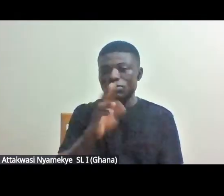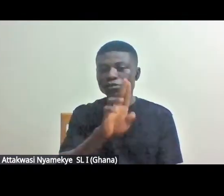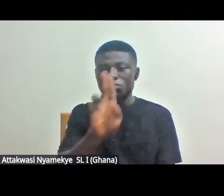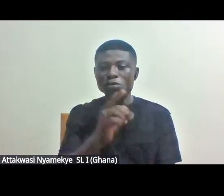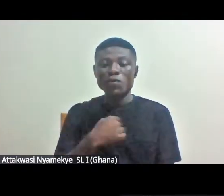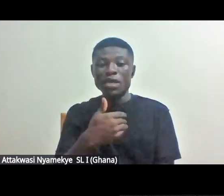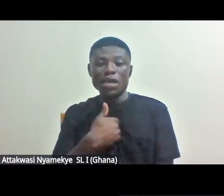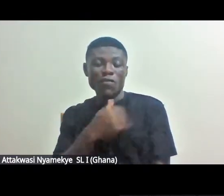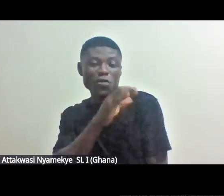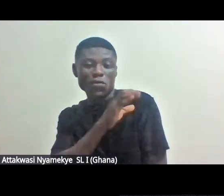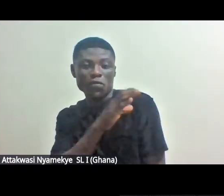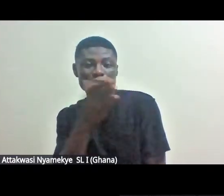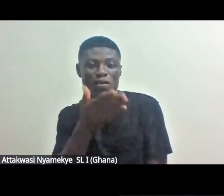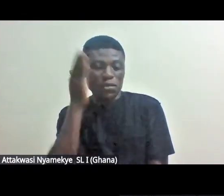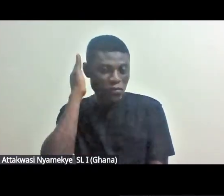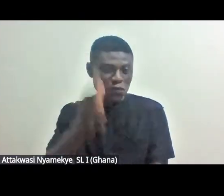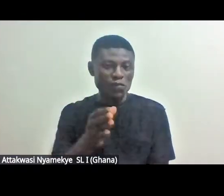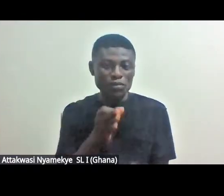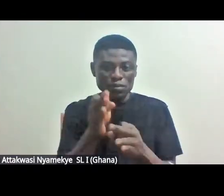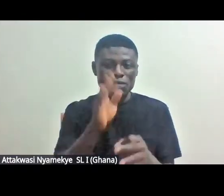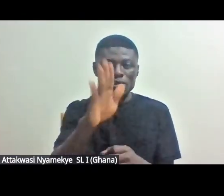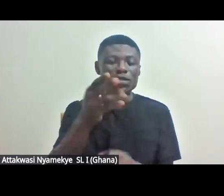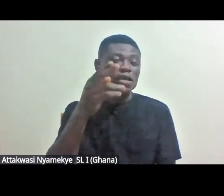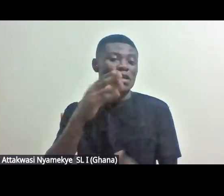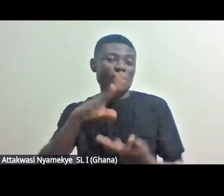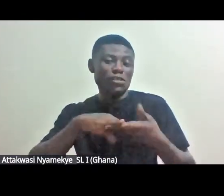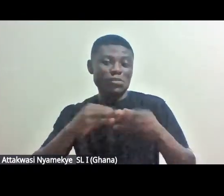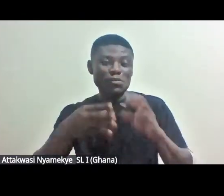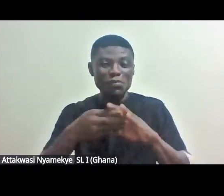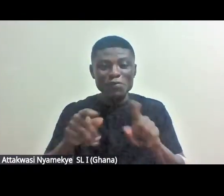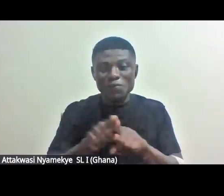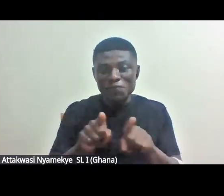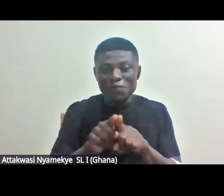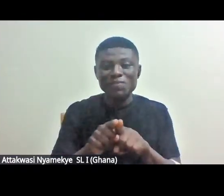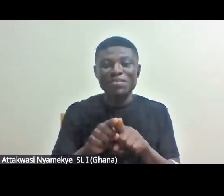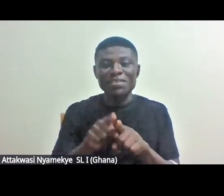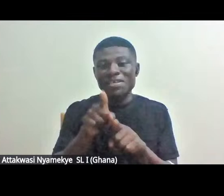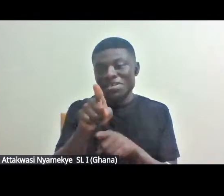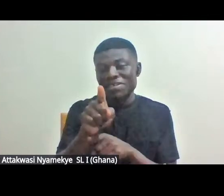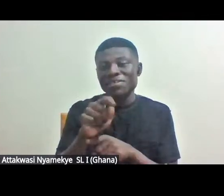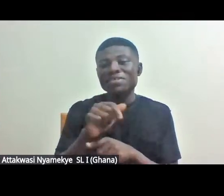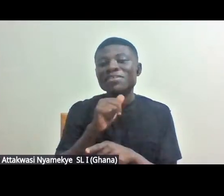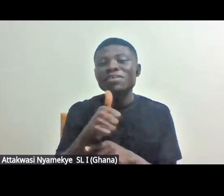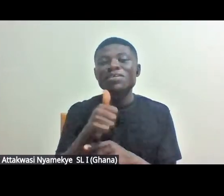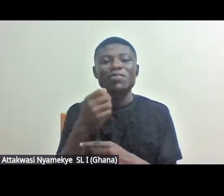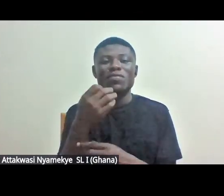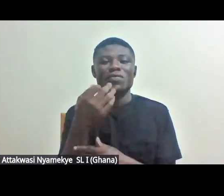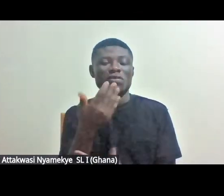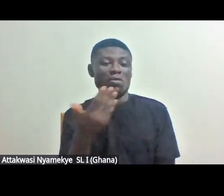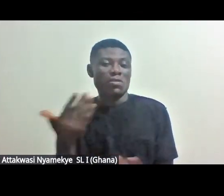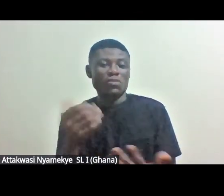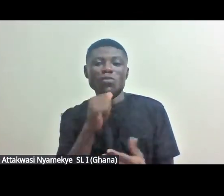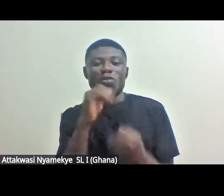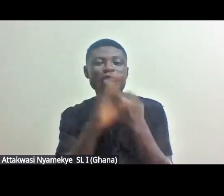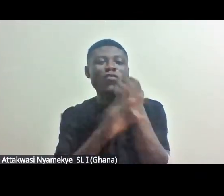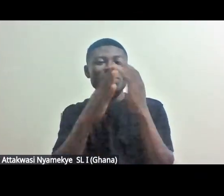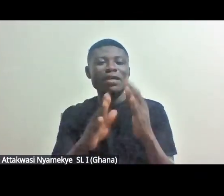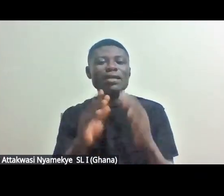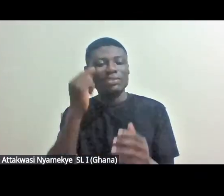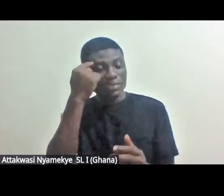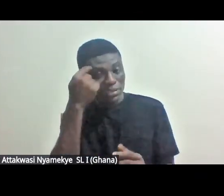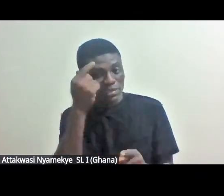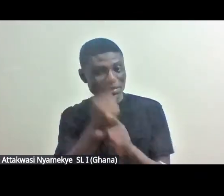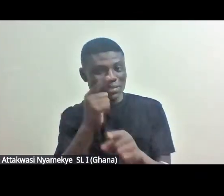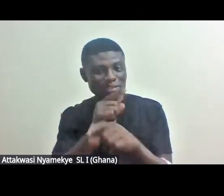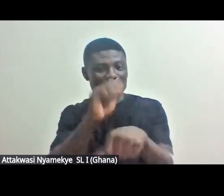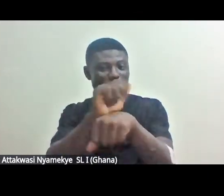here who will share a bit of his story, even as he's not like a foreigner in the space thinking, oh, he's just working